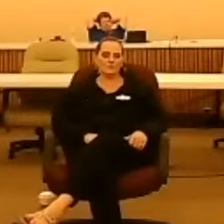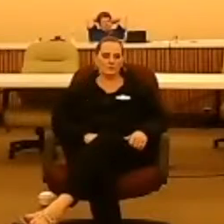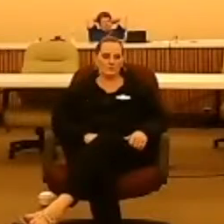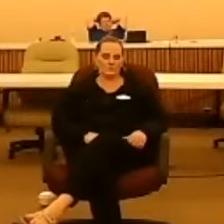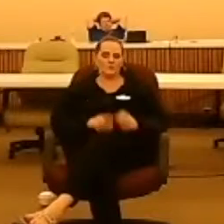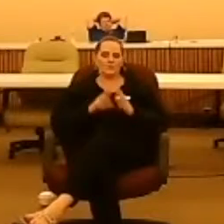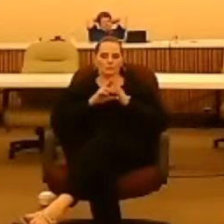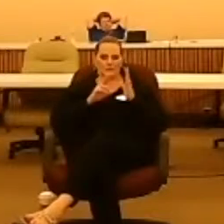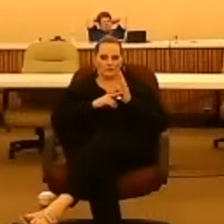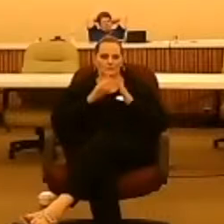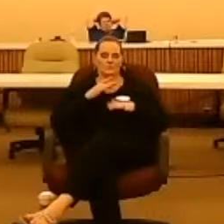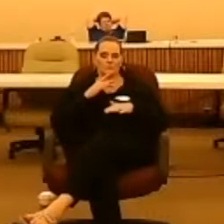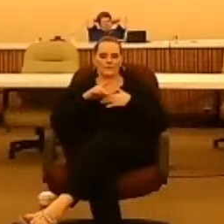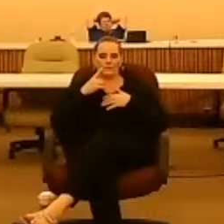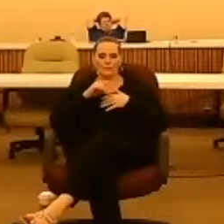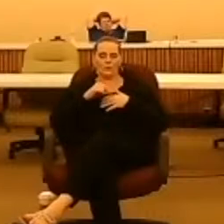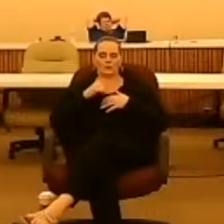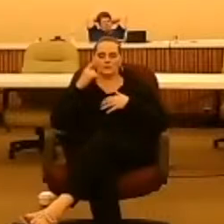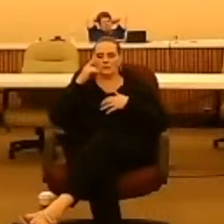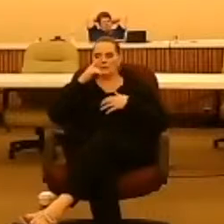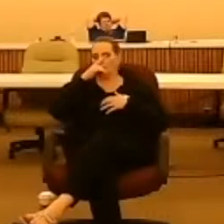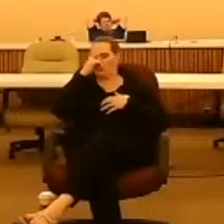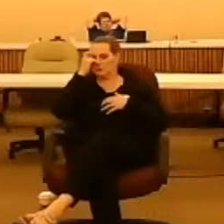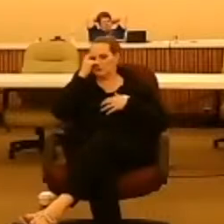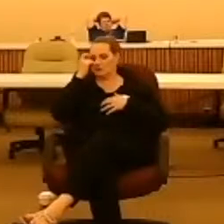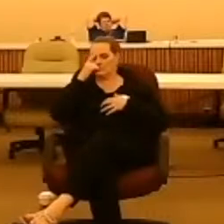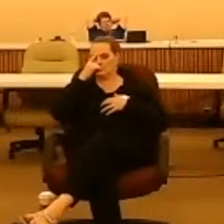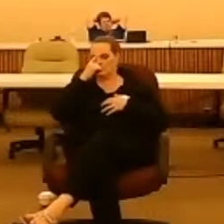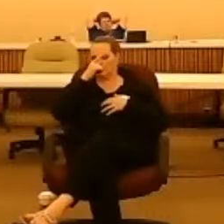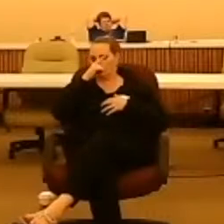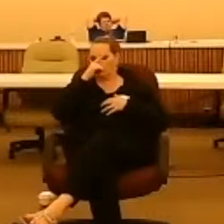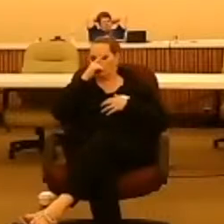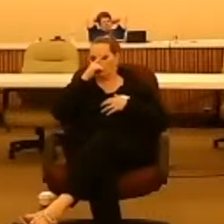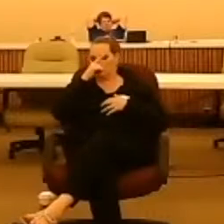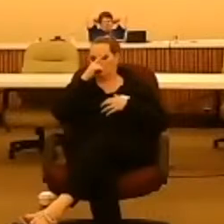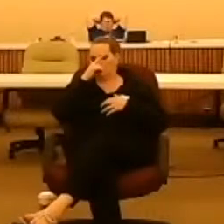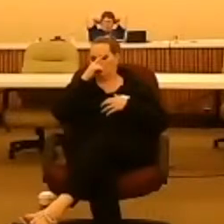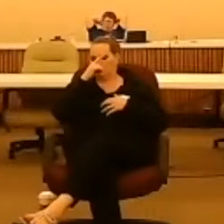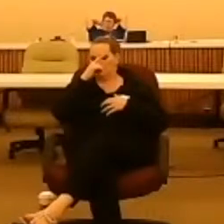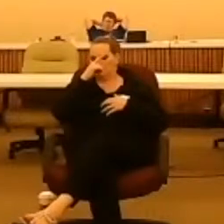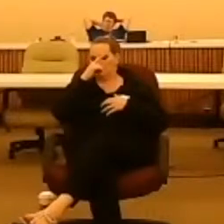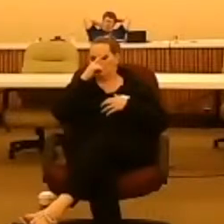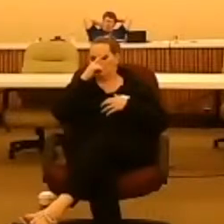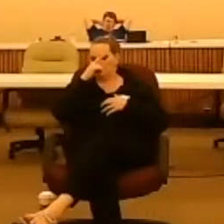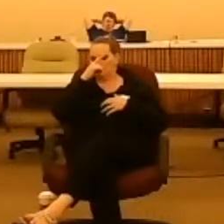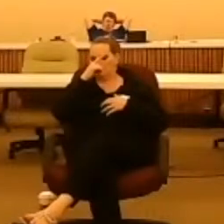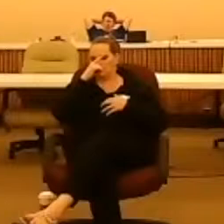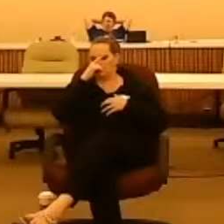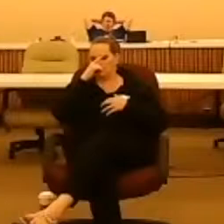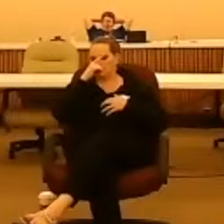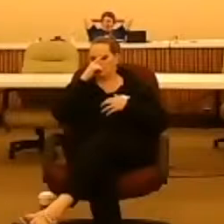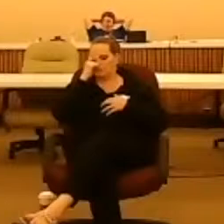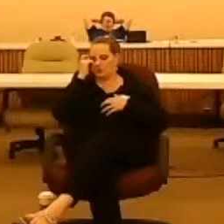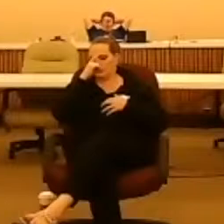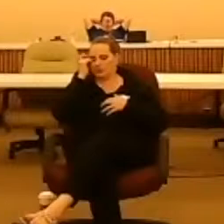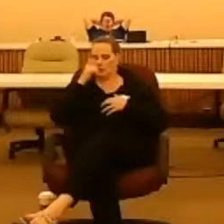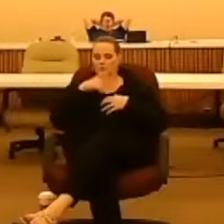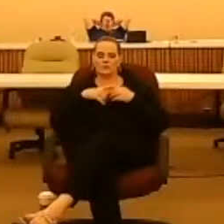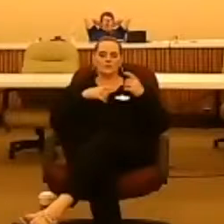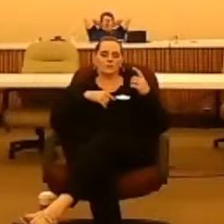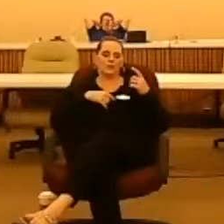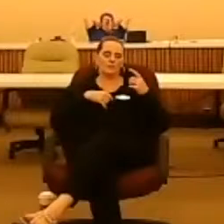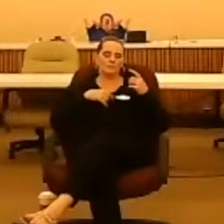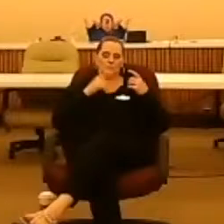registration is now available for all the summer programs. You can check it out online, and then the